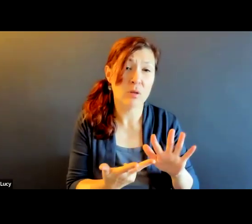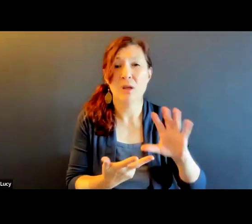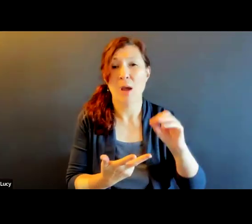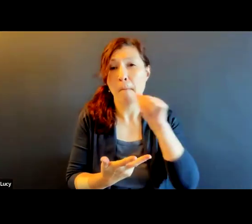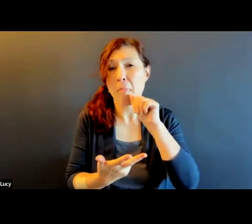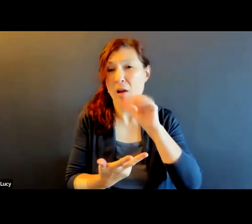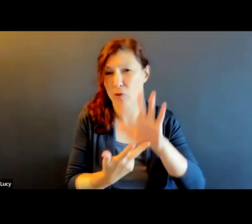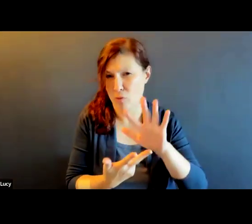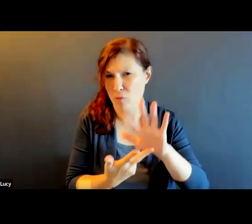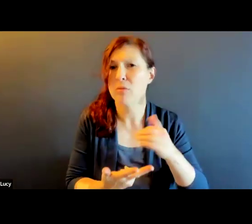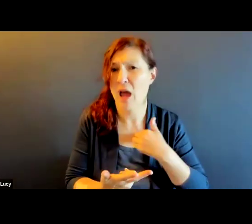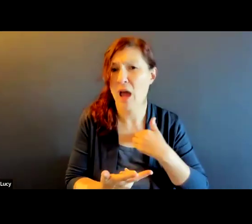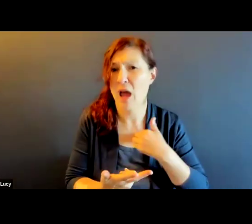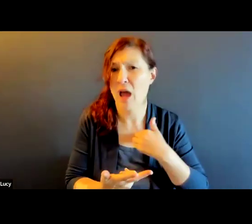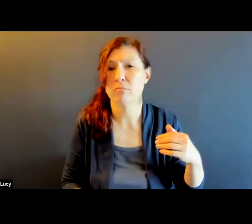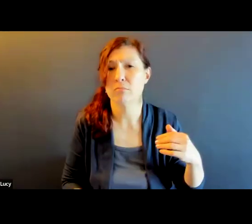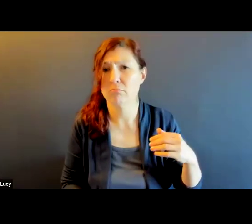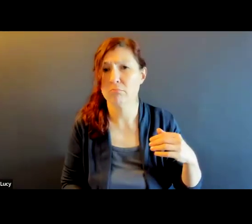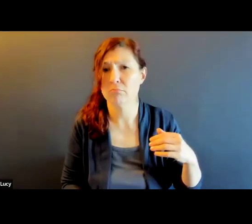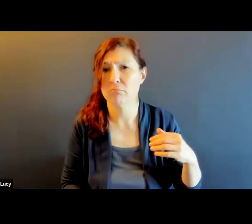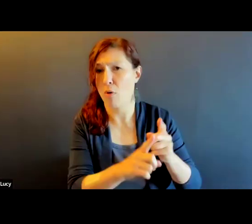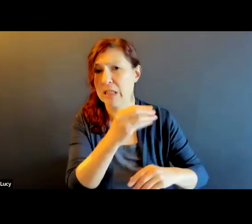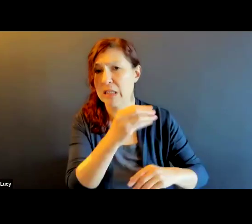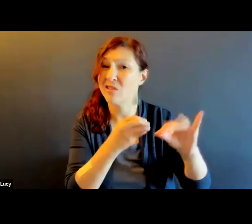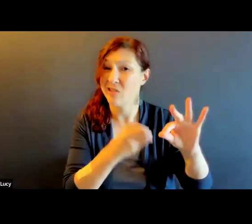in the past if they do qualify.